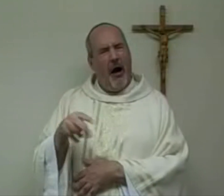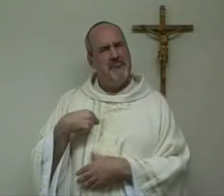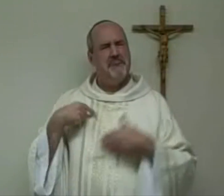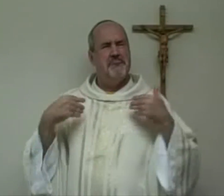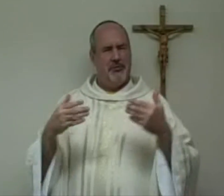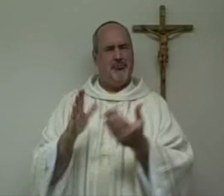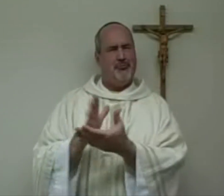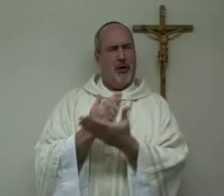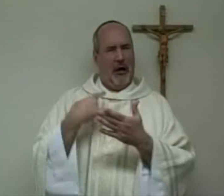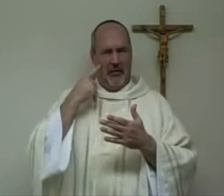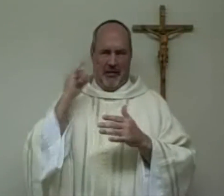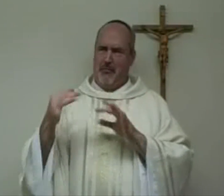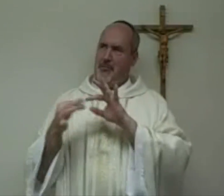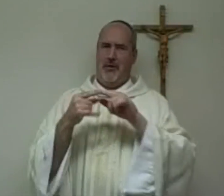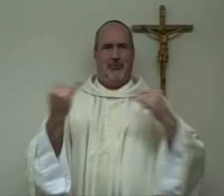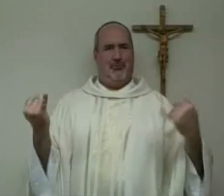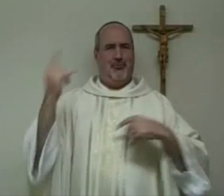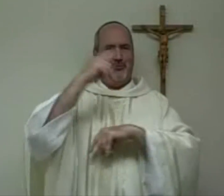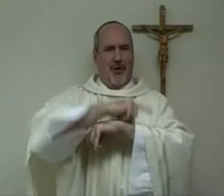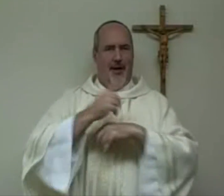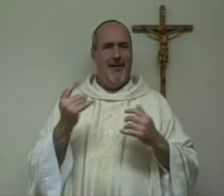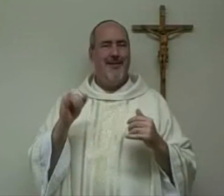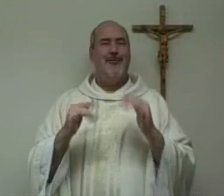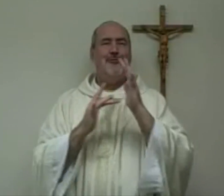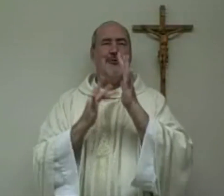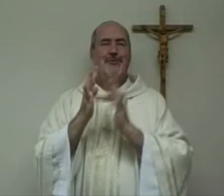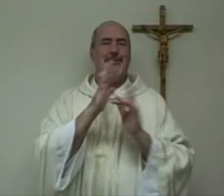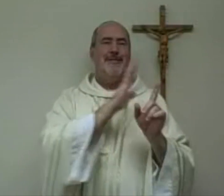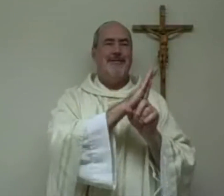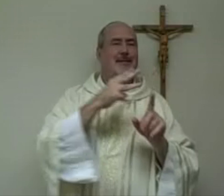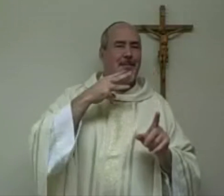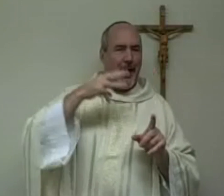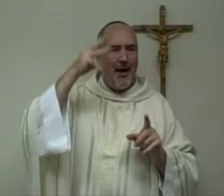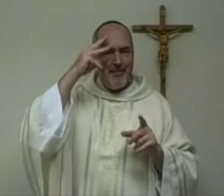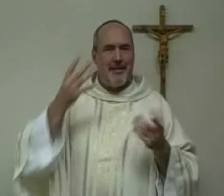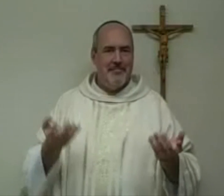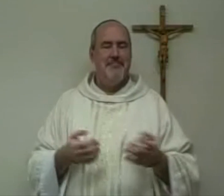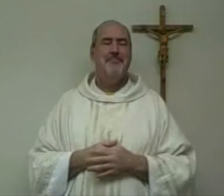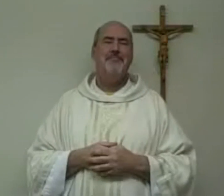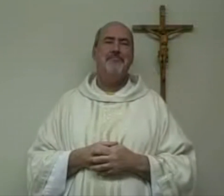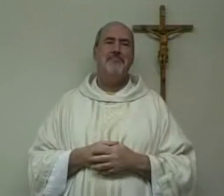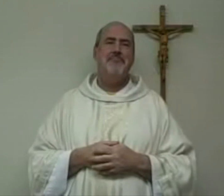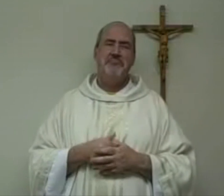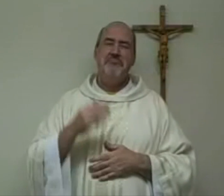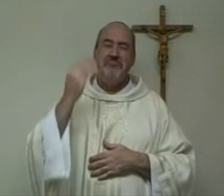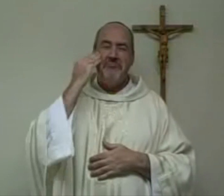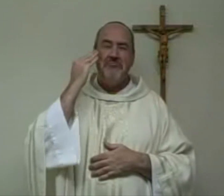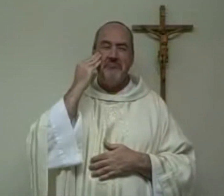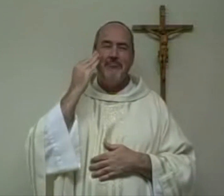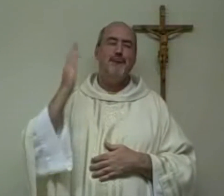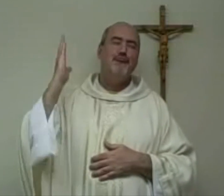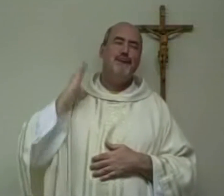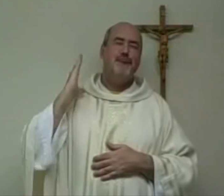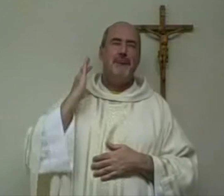ran across a writing from a priest that I thought I would share with you today because it relates to Jesus'